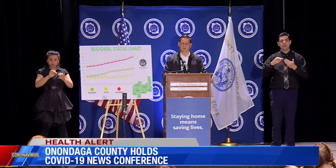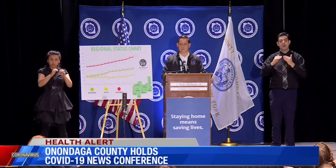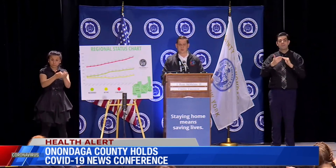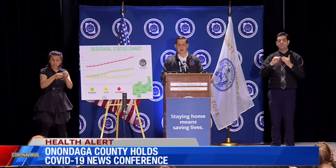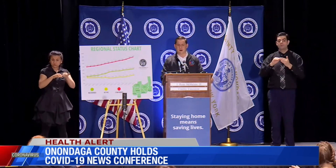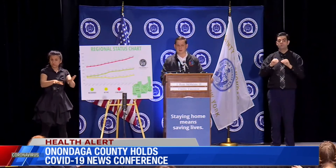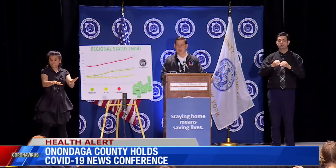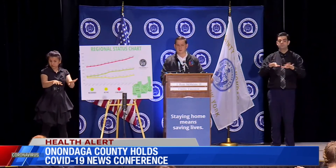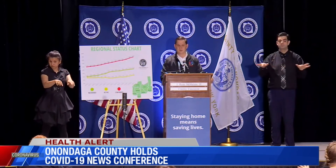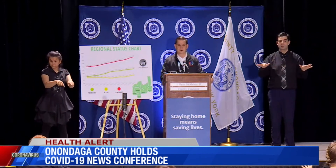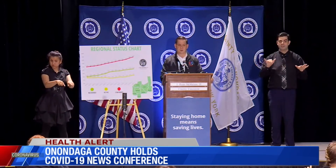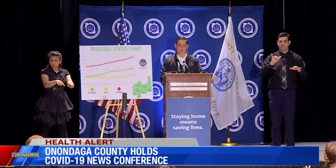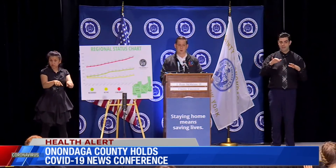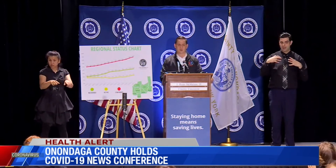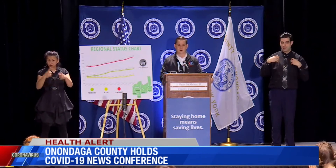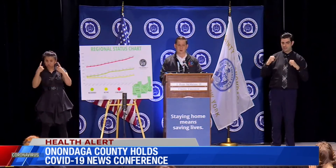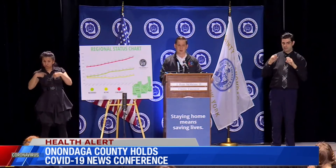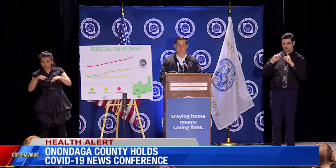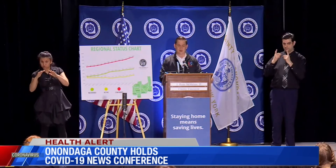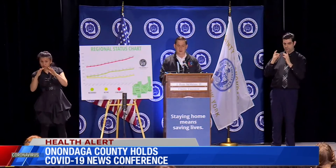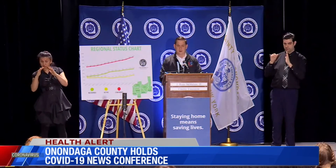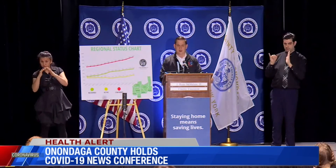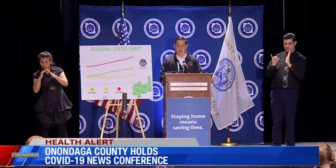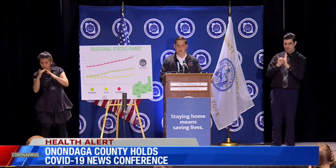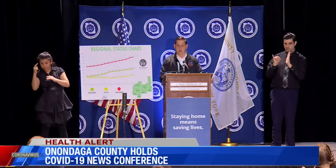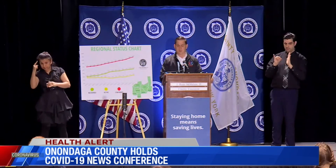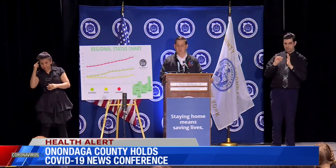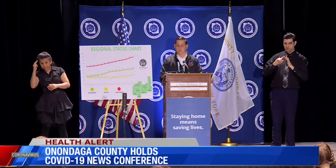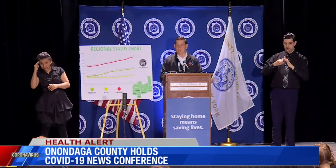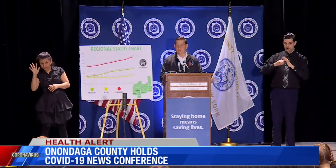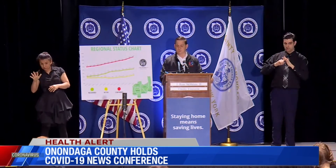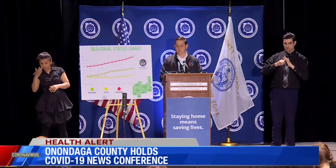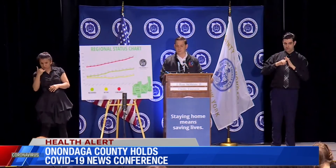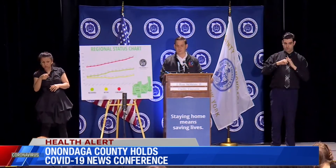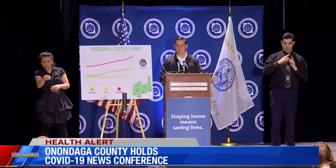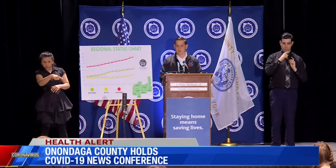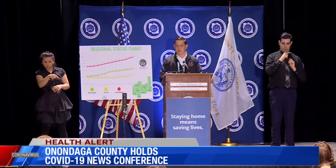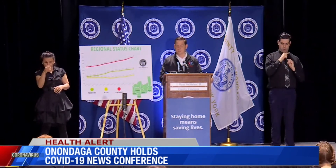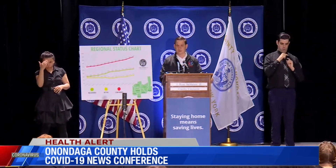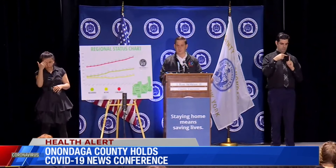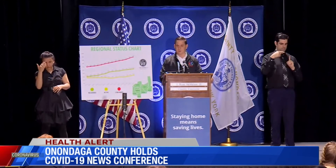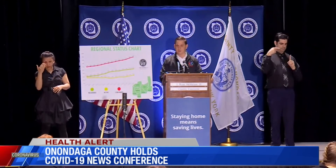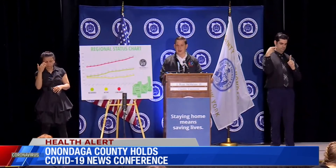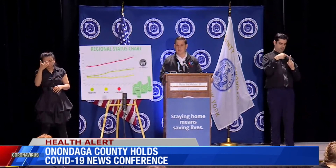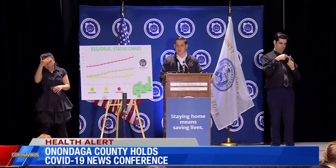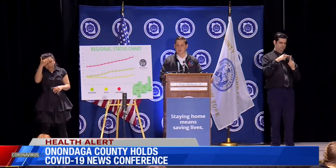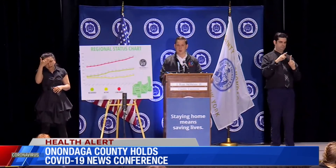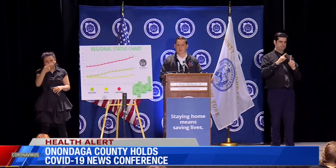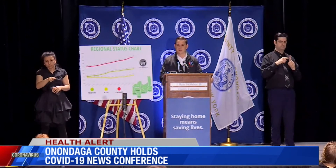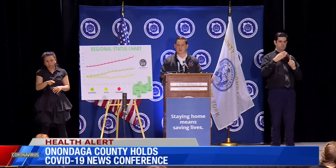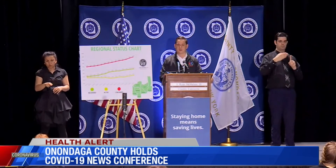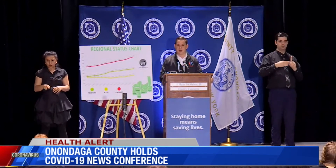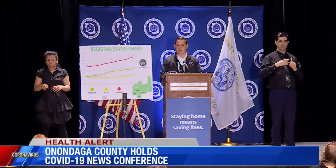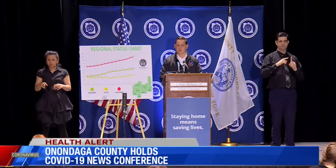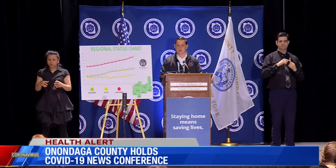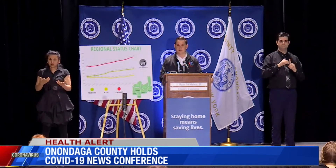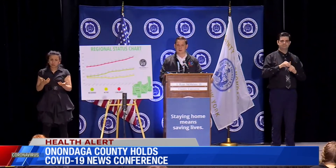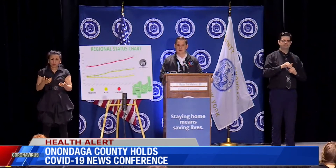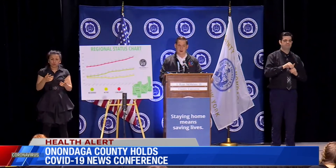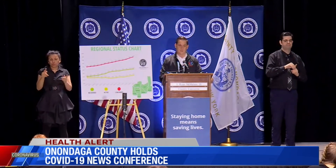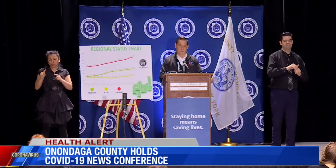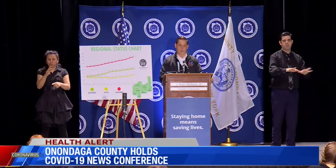them are tough. Some of them are certainly a couple things, couple gatherings that probably shouldn't have